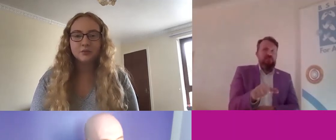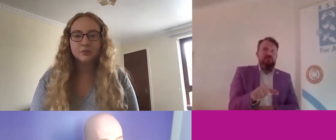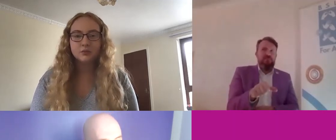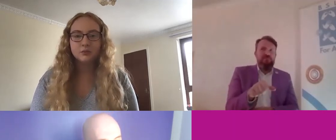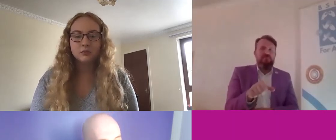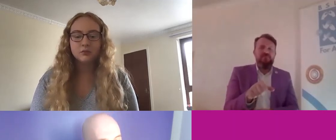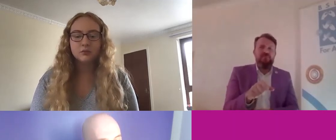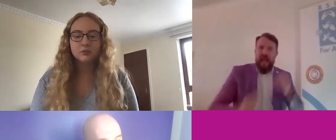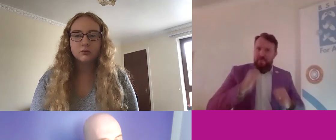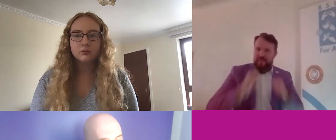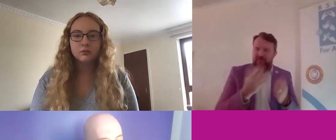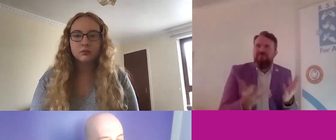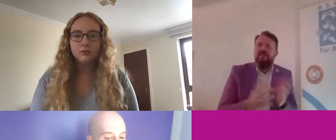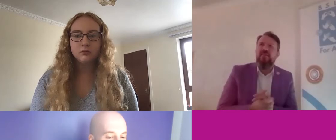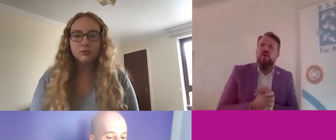Okay, so